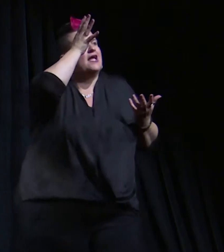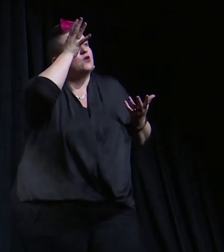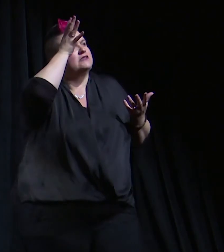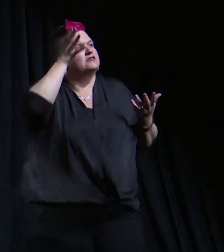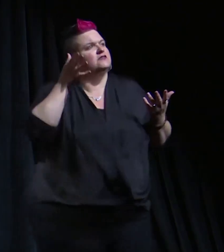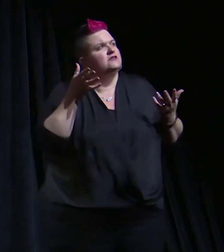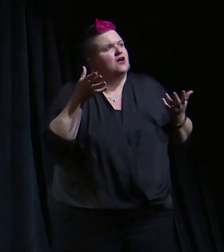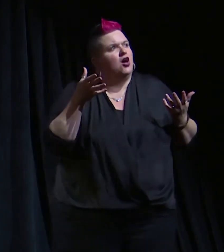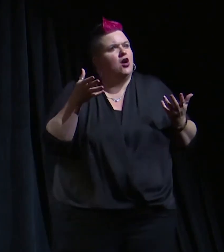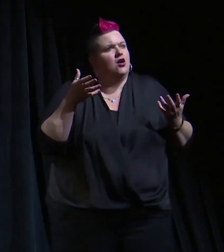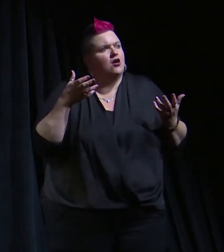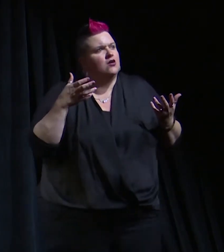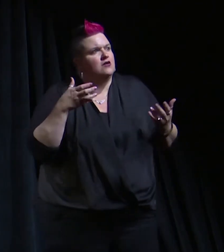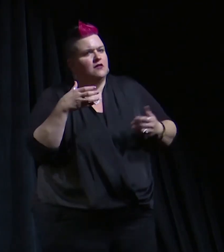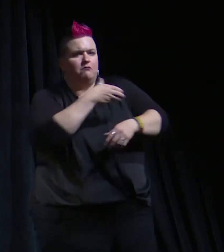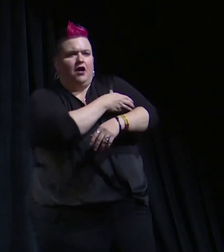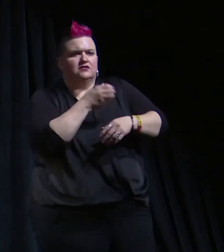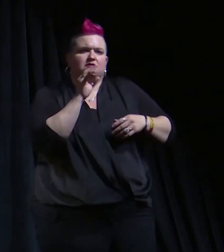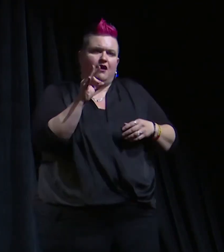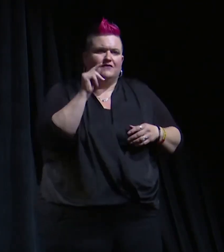somehow in charge of teenagers.